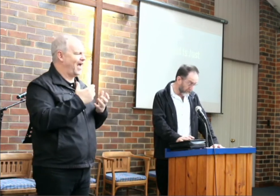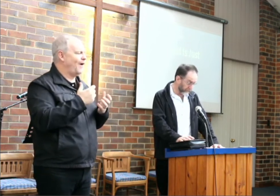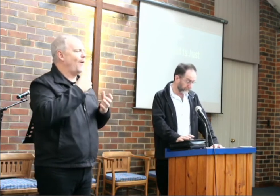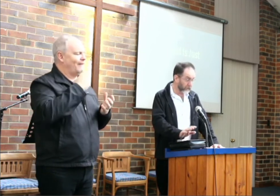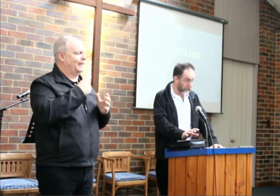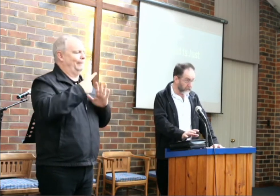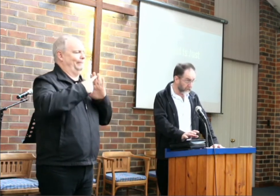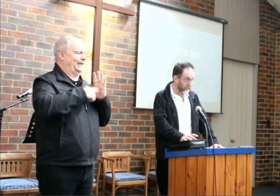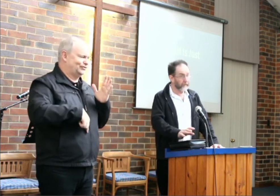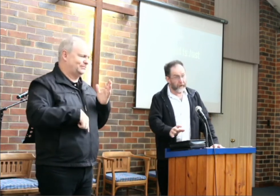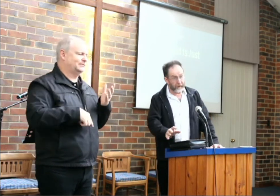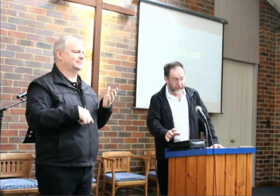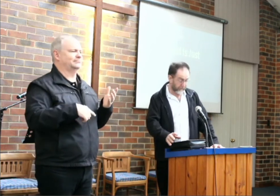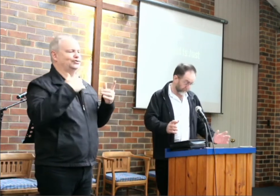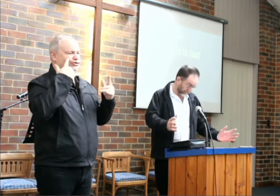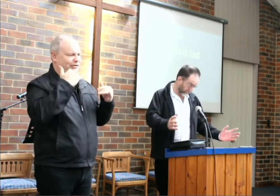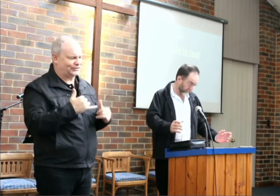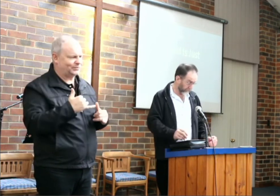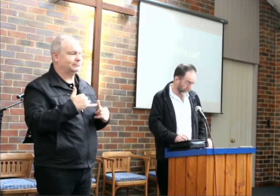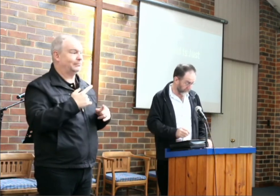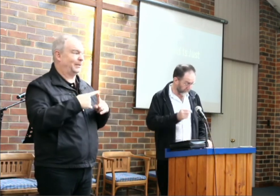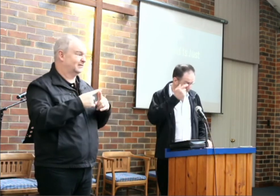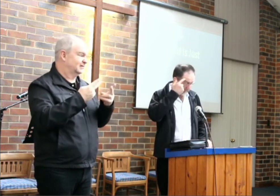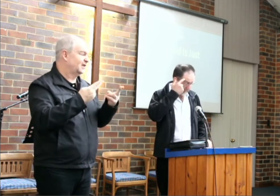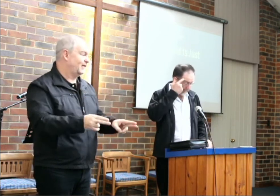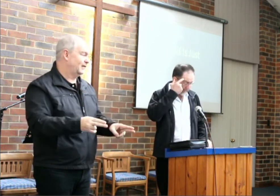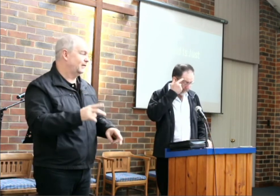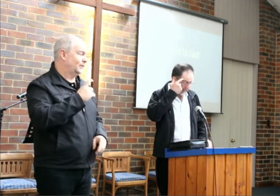punishment, judgment and death.